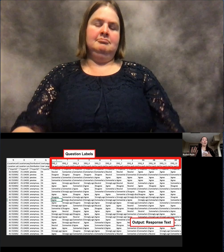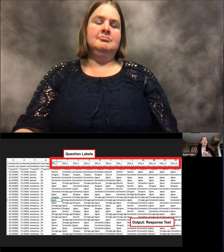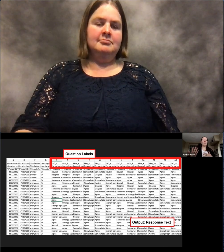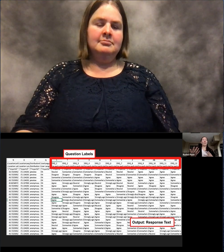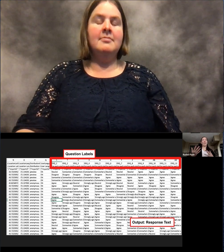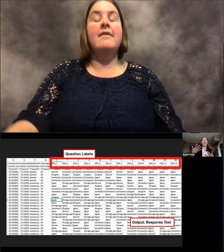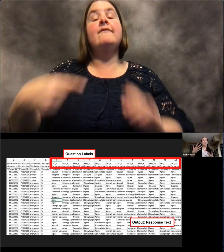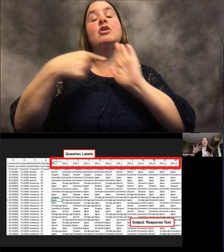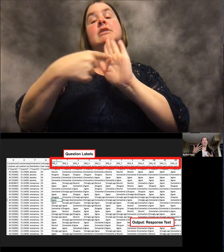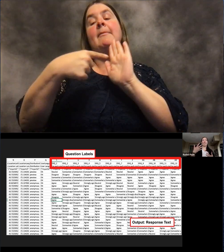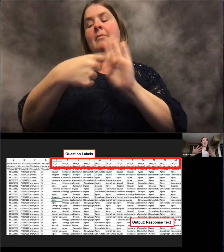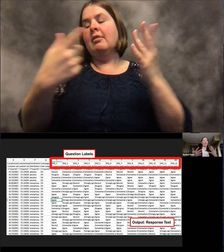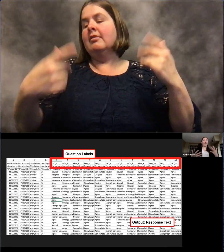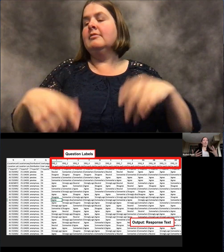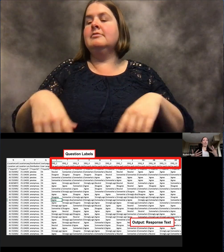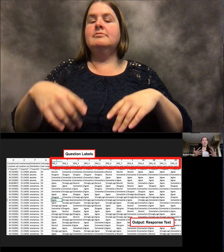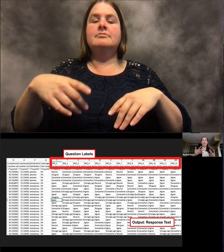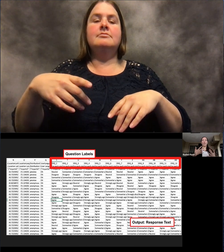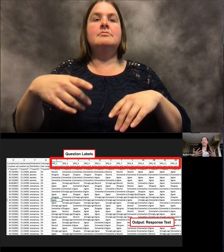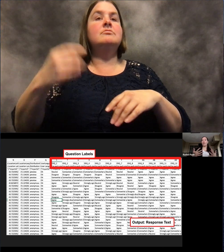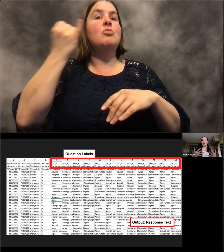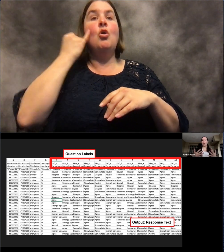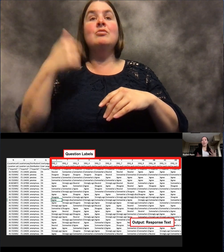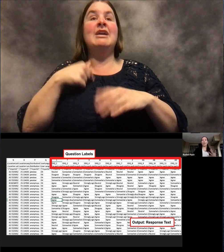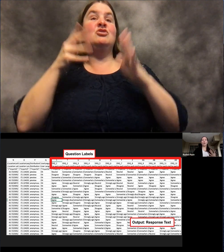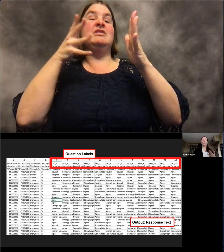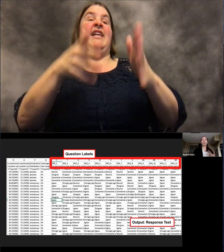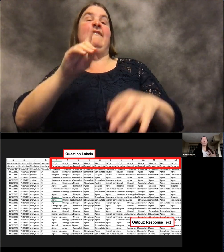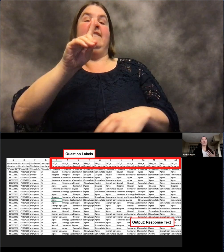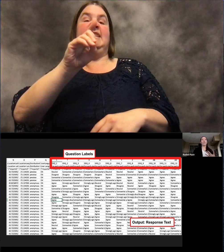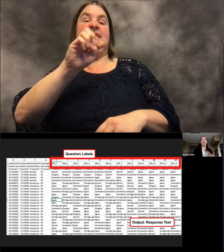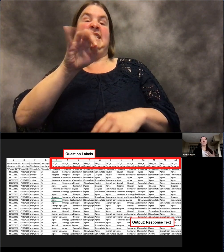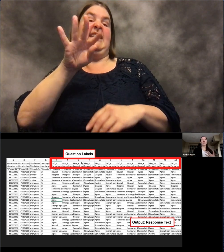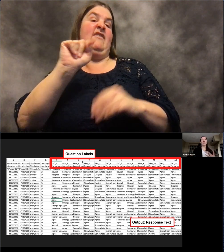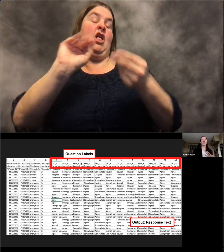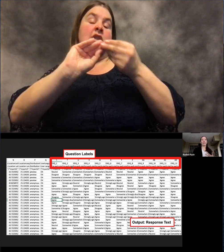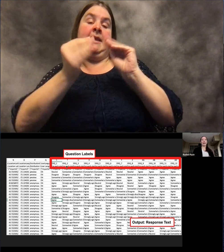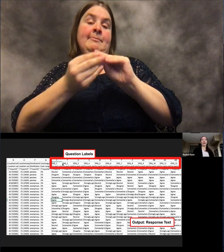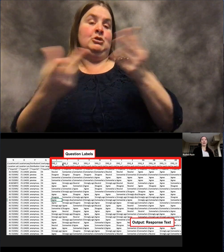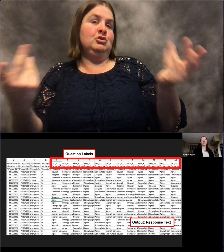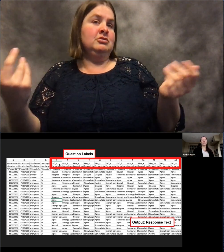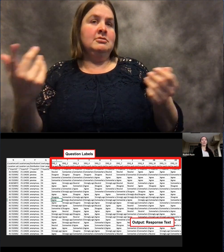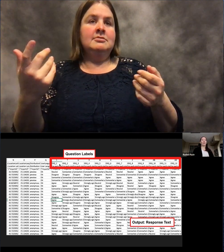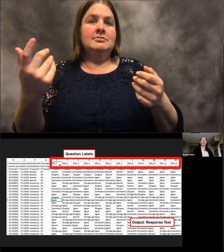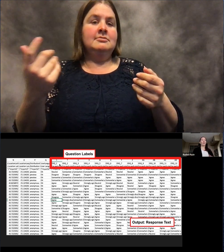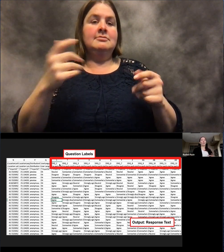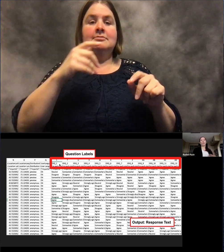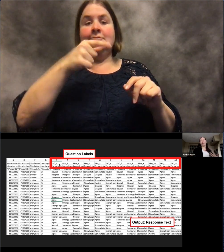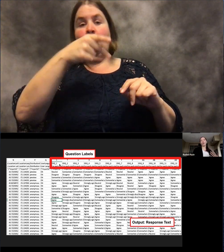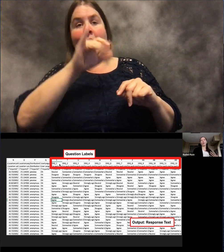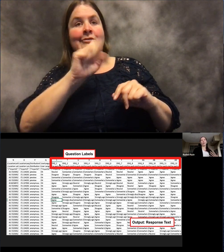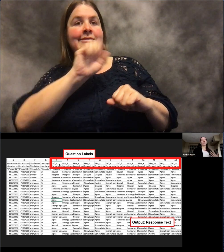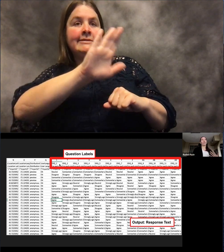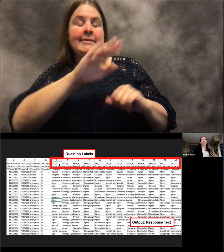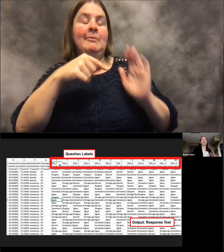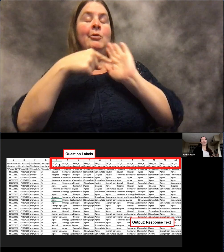For example, if I had just left them to default question numbers, it might be the case that I have